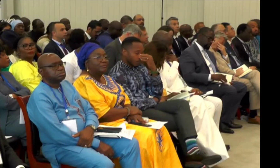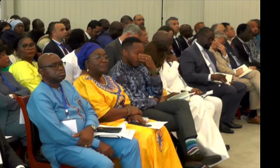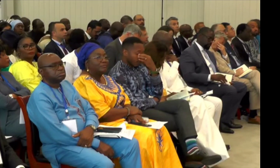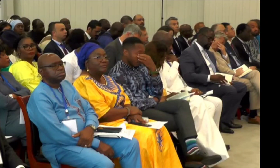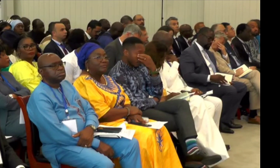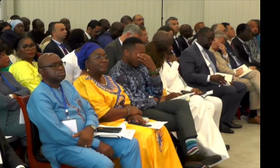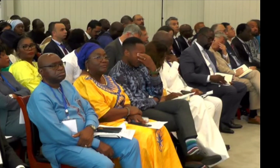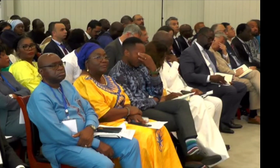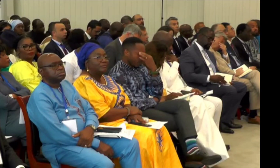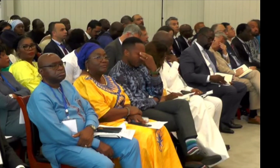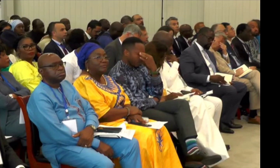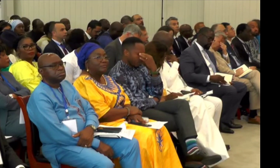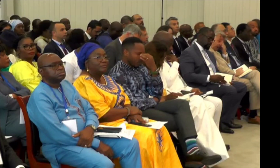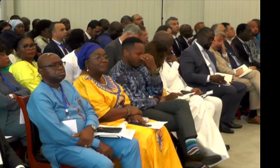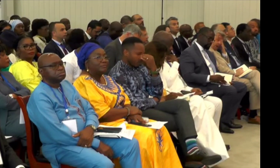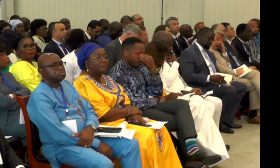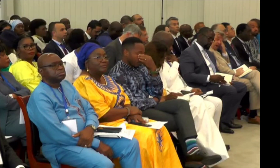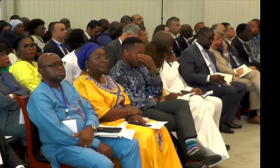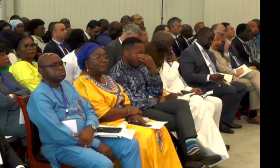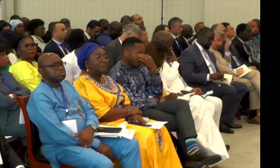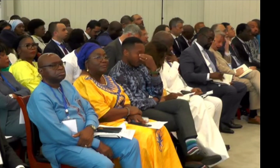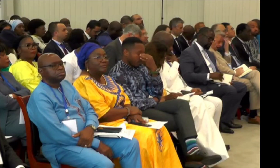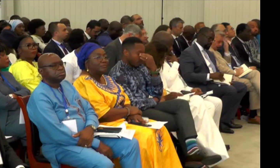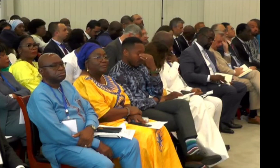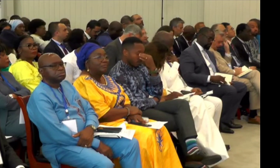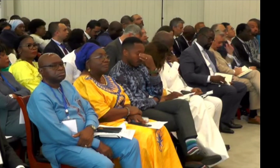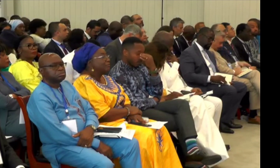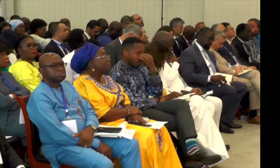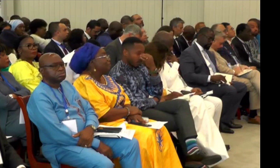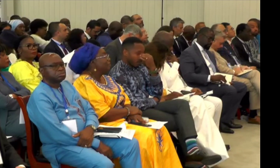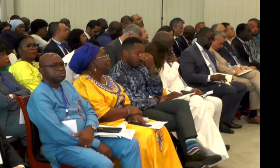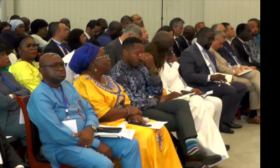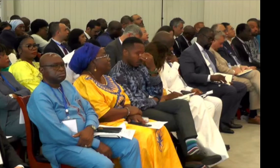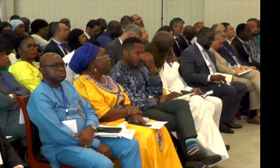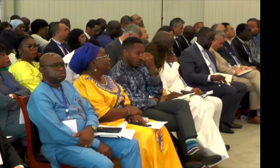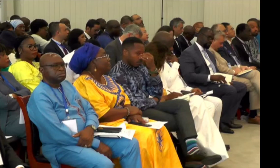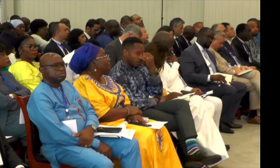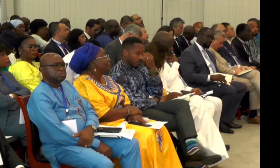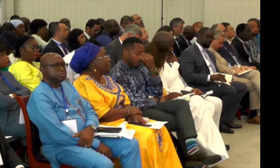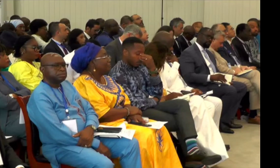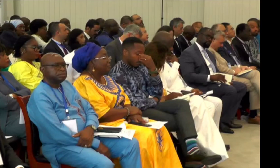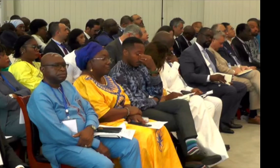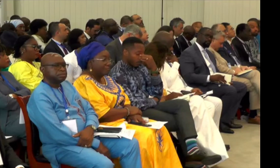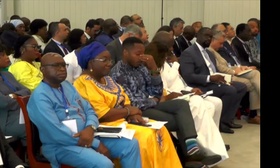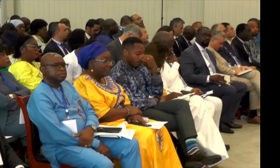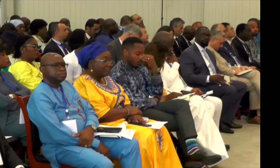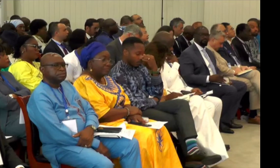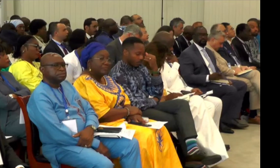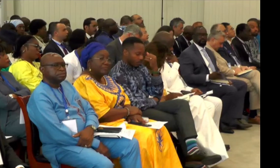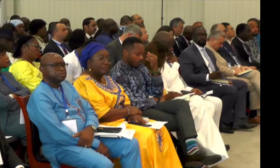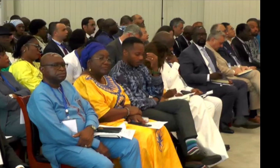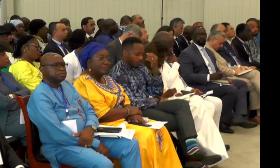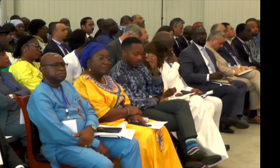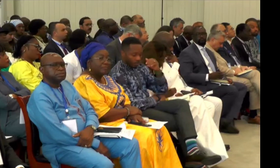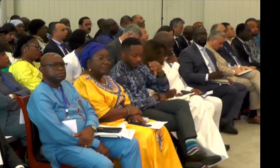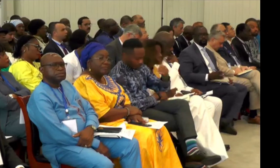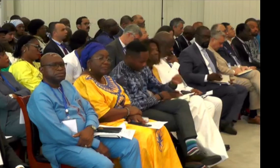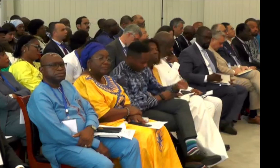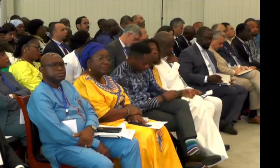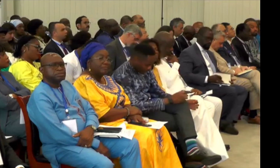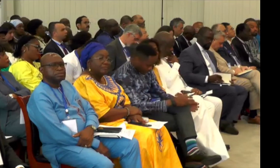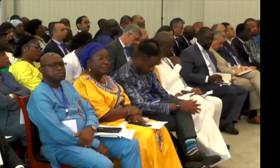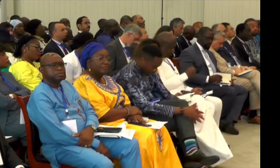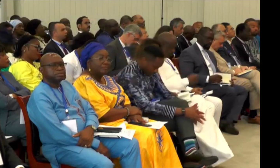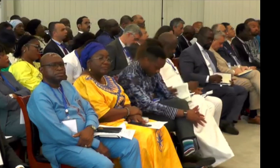level meeting in Zambia in June. Indeed, when the President met with the